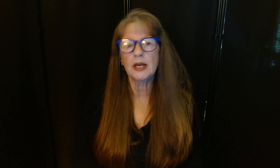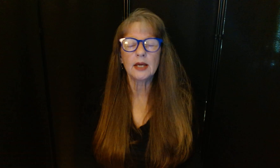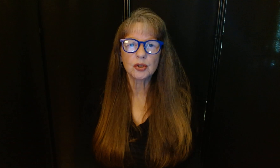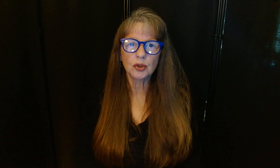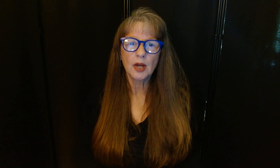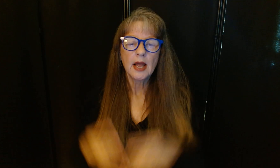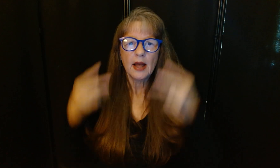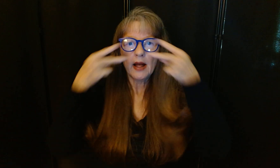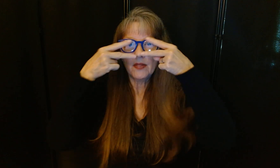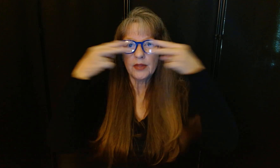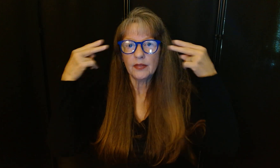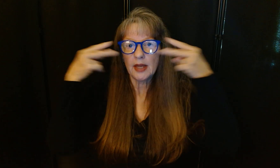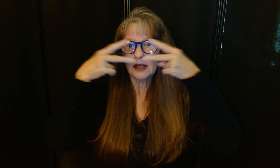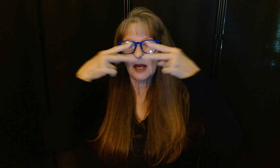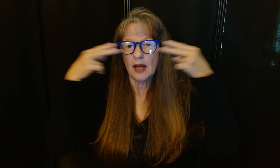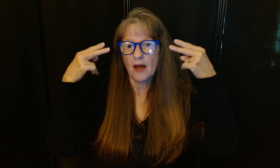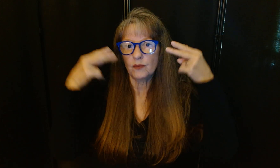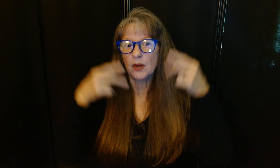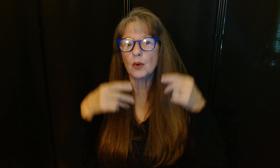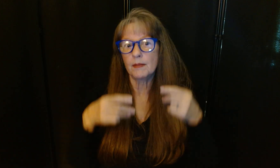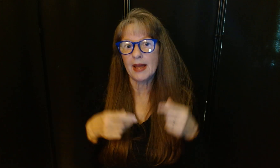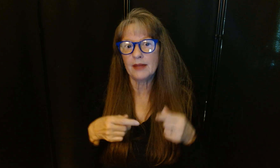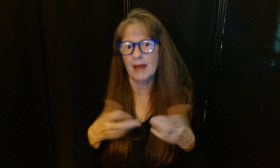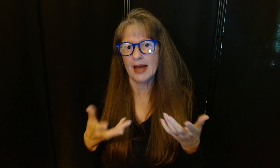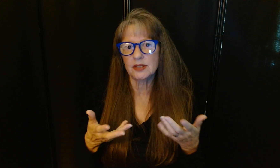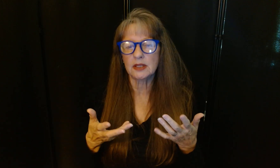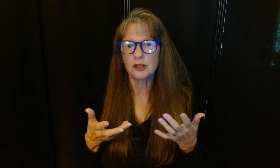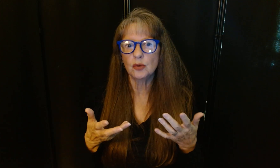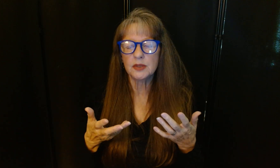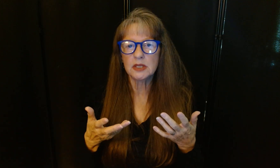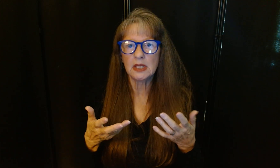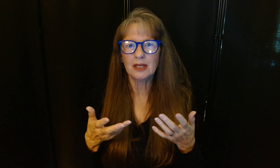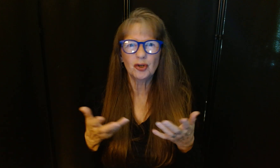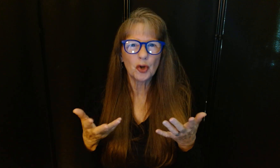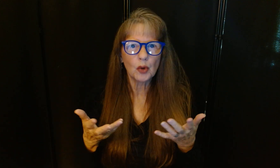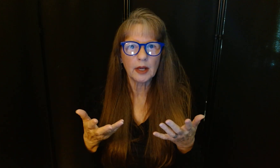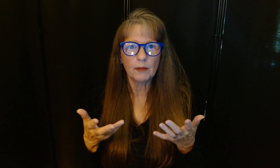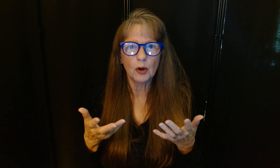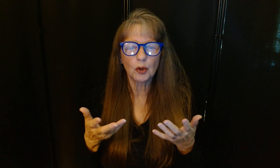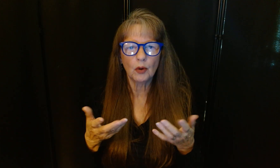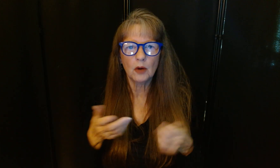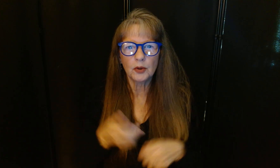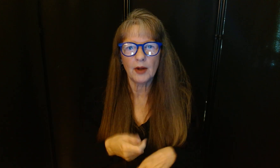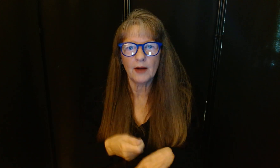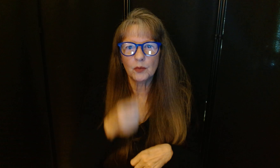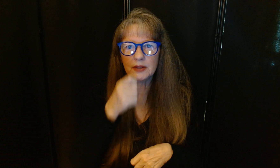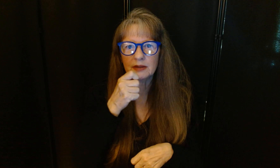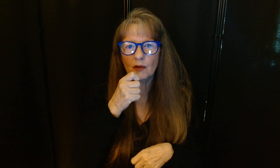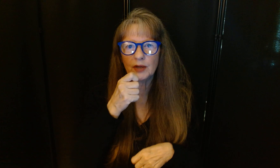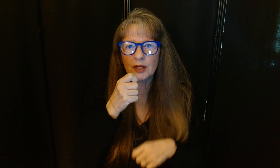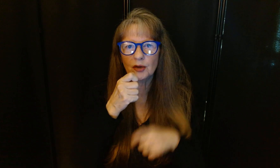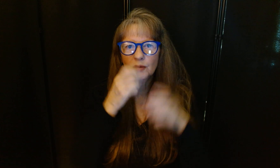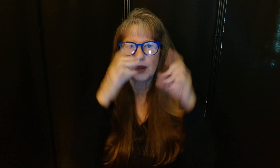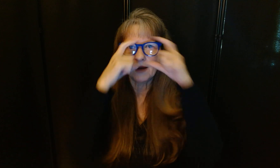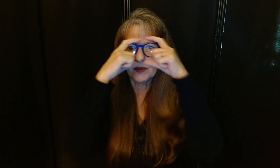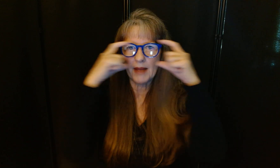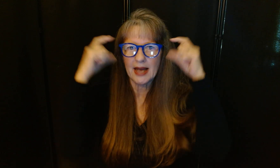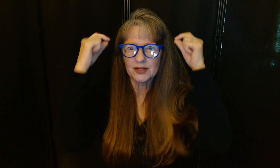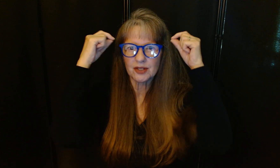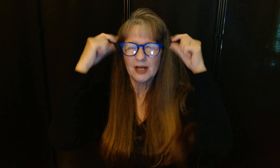Esther, and then they wear a mask like you would see, like at Mardi Gras, where you have the one over here, and they have the mask that